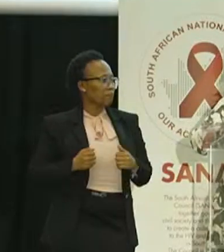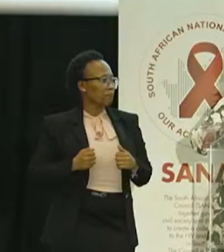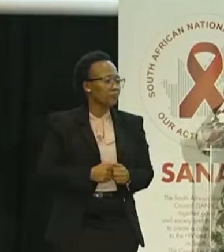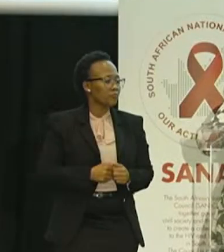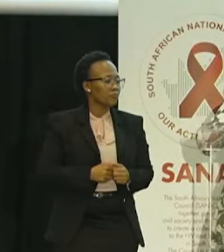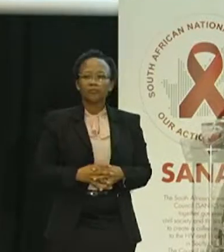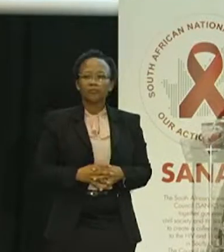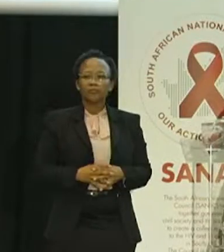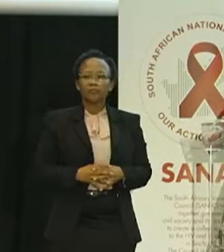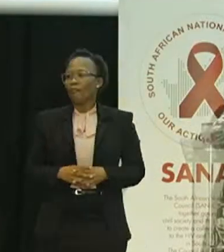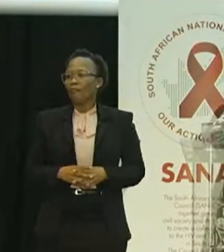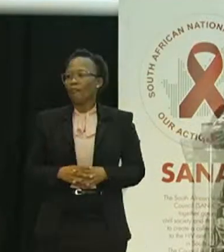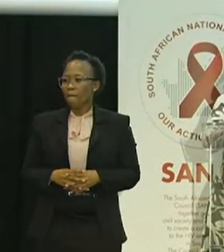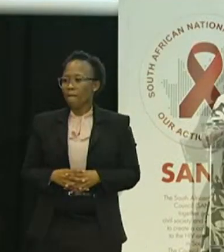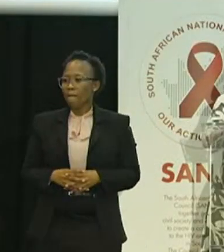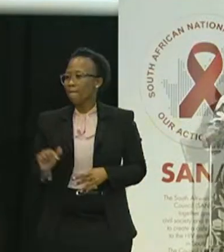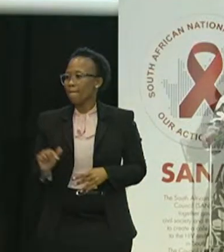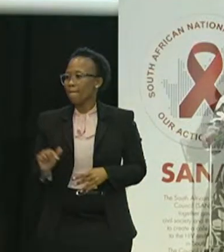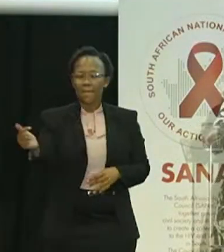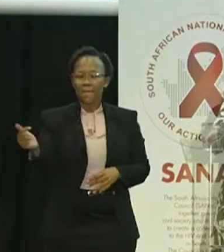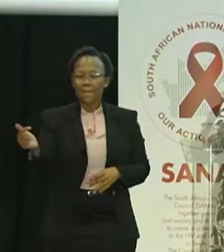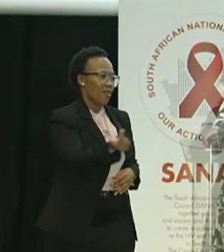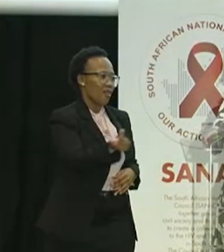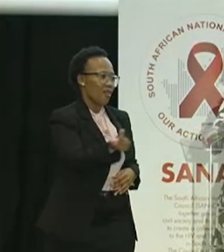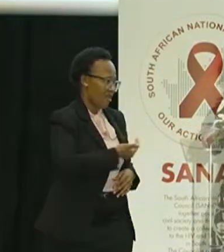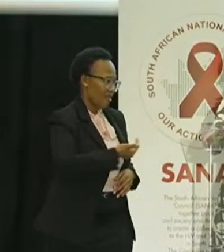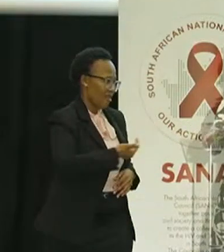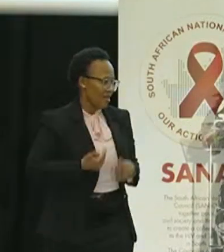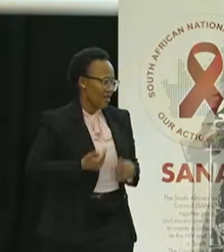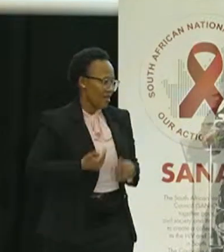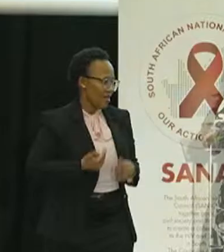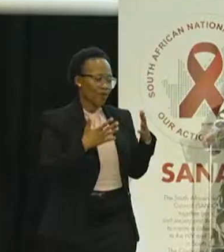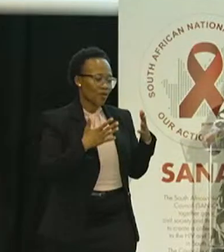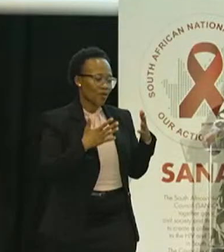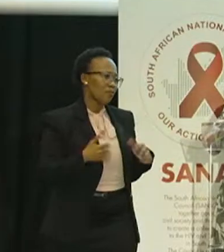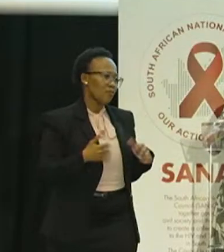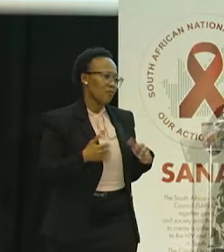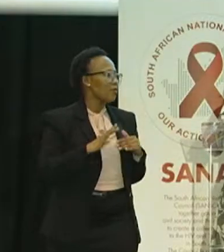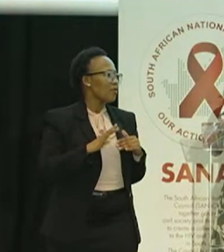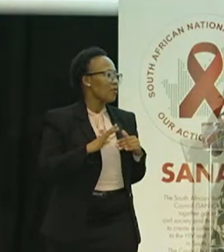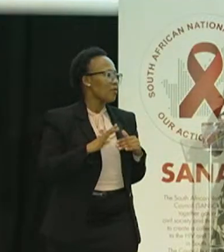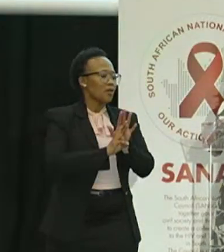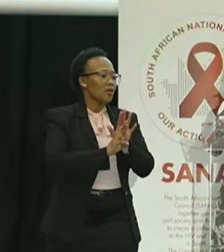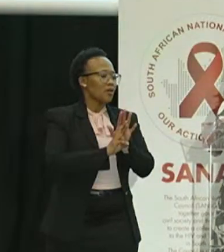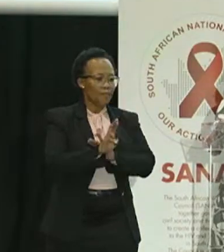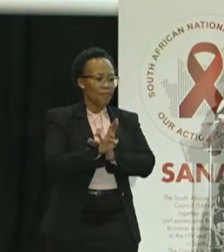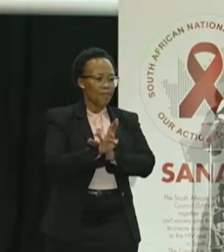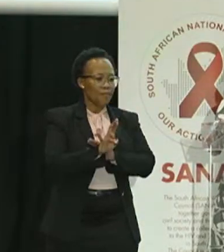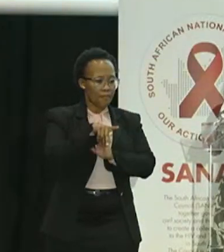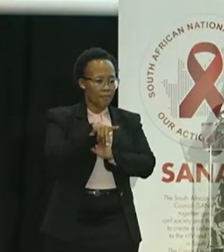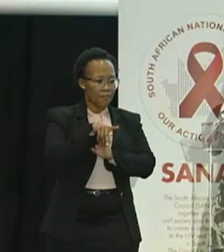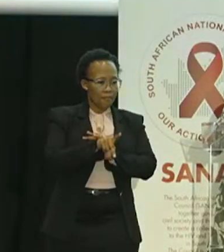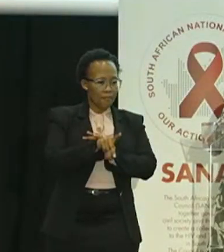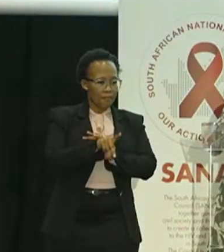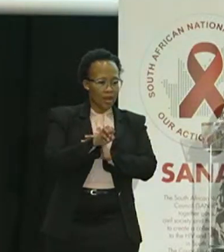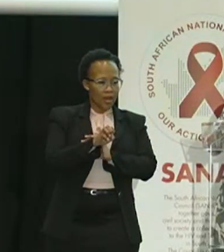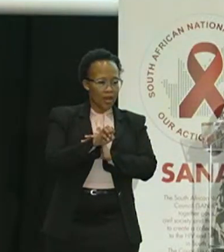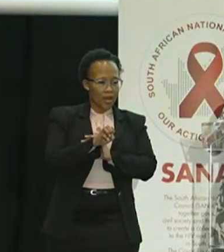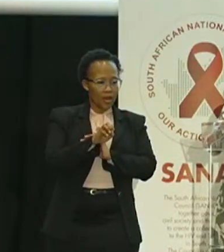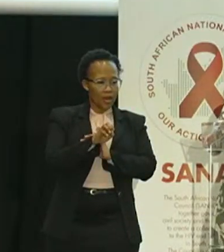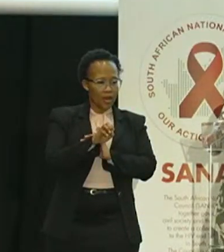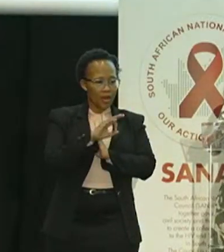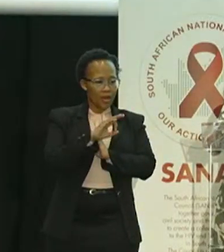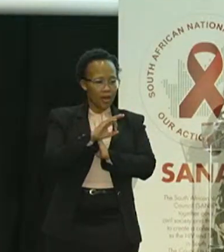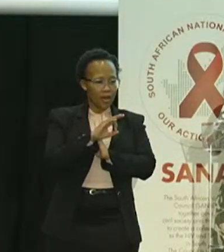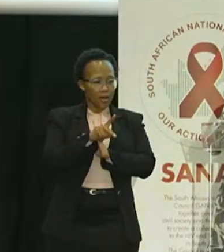Thank you, everybody. And on behalf of PEPFAR, that's USAID and CDC, I just want to extend a really